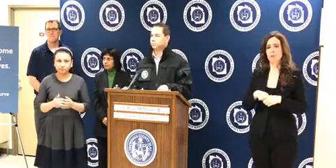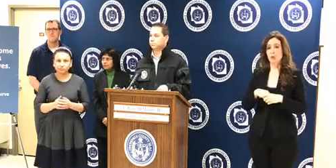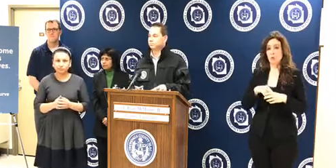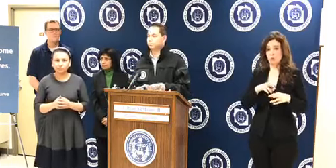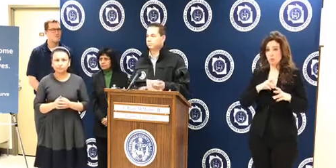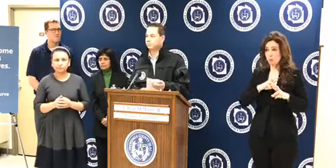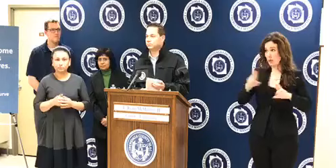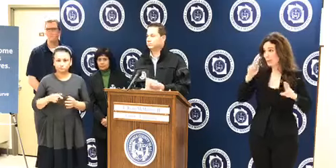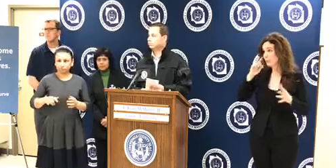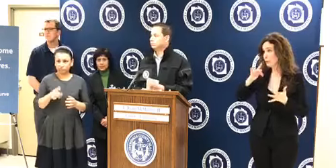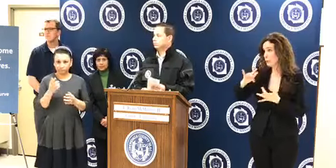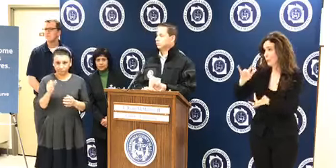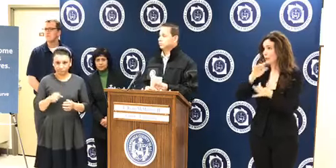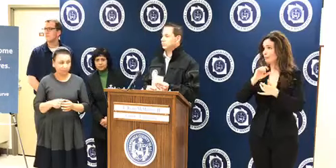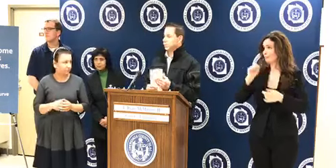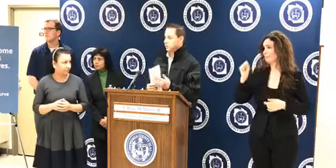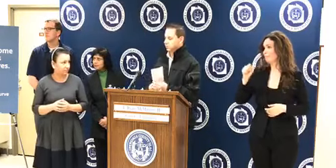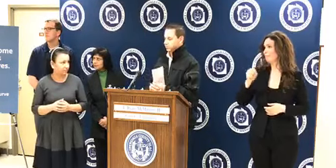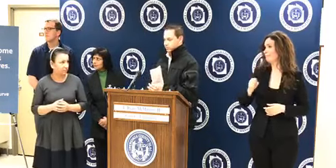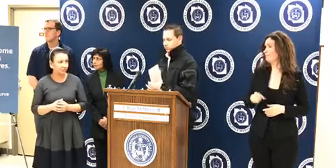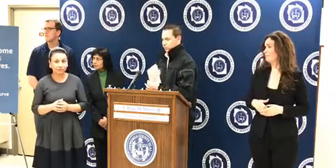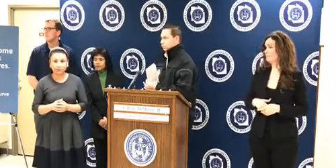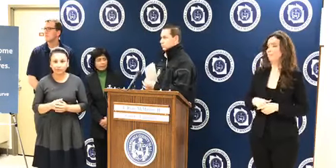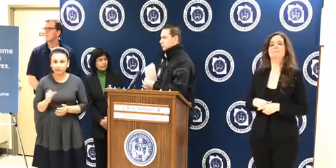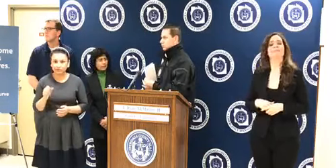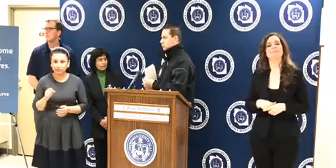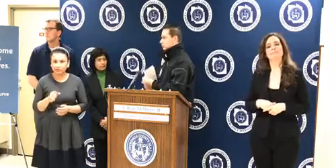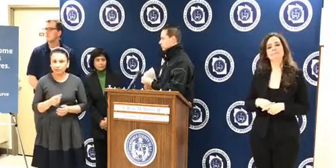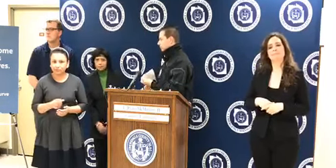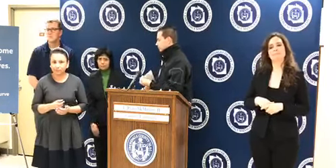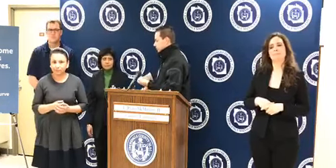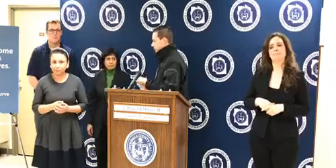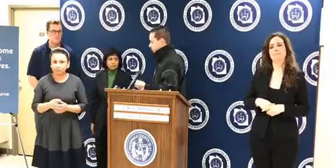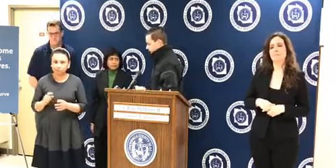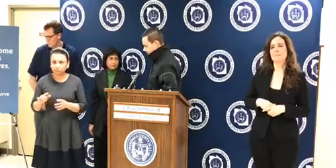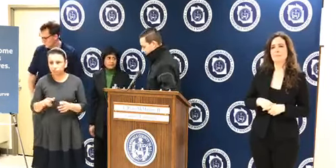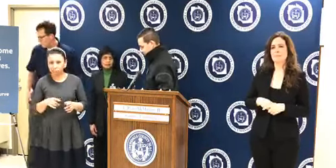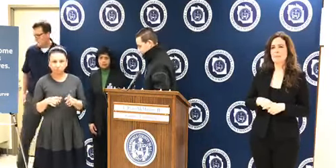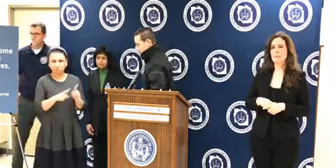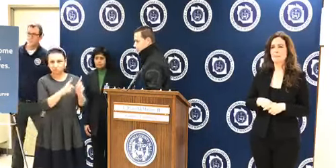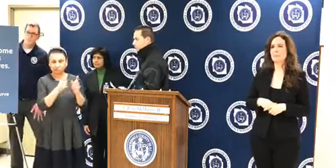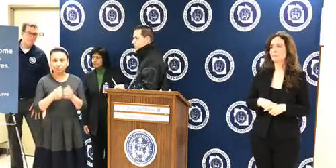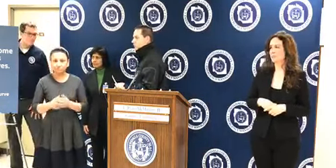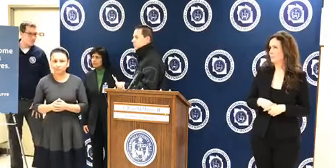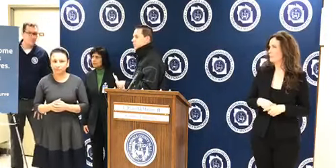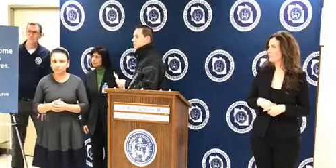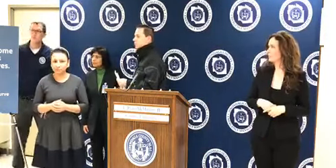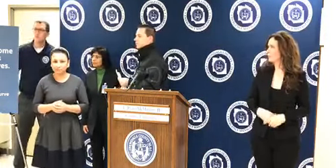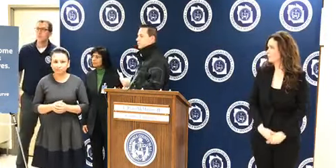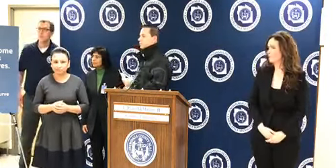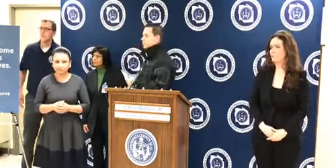I'll take you guys. Awesome. Yep. I just want to publicly acknowledge the Commissioner's Green.